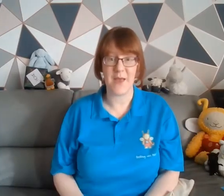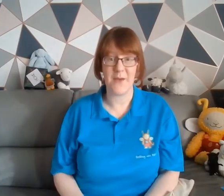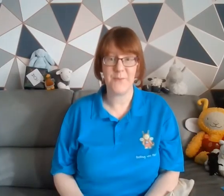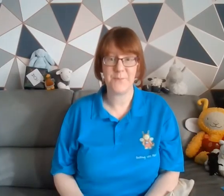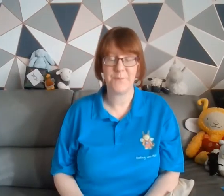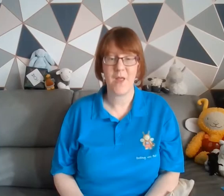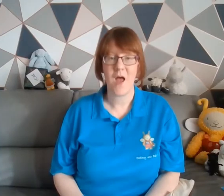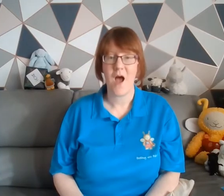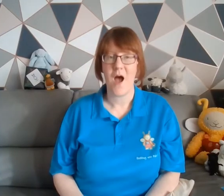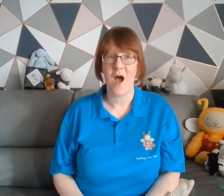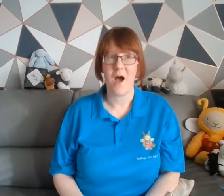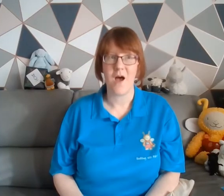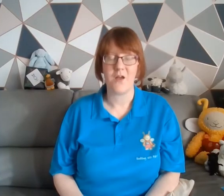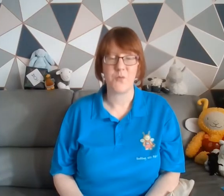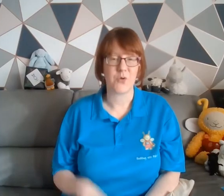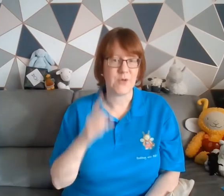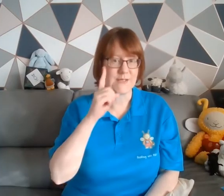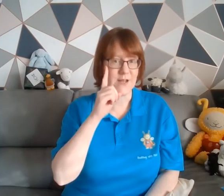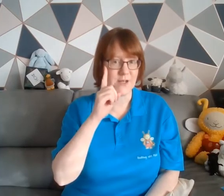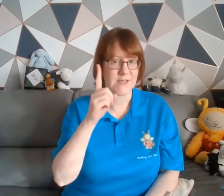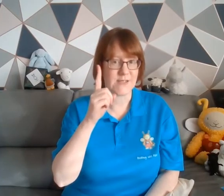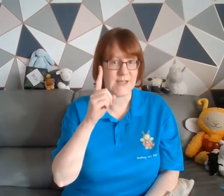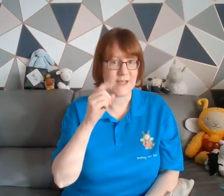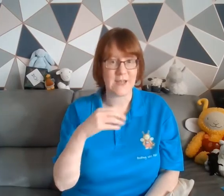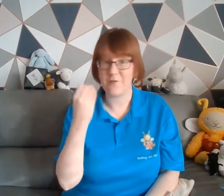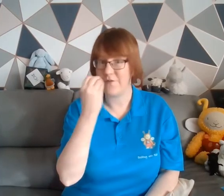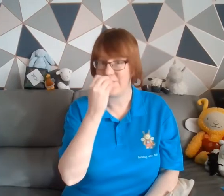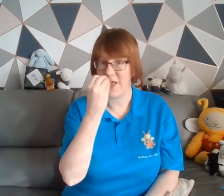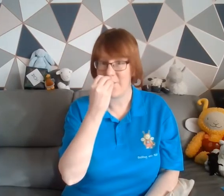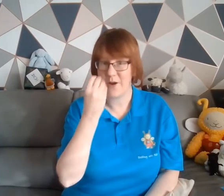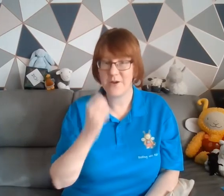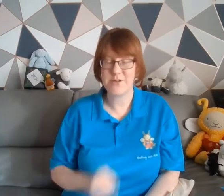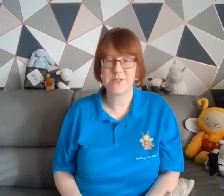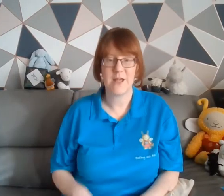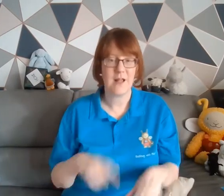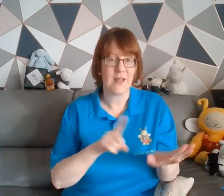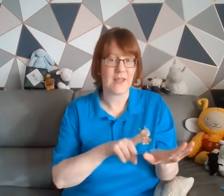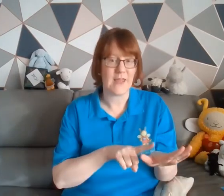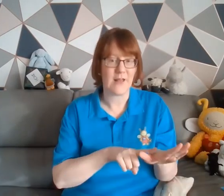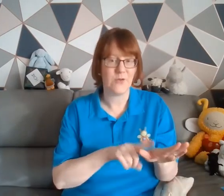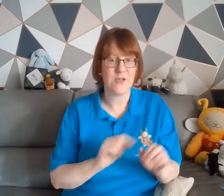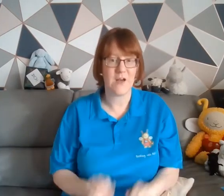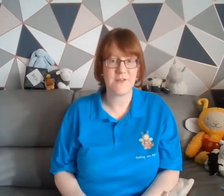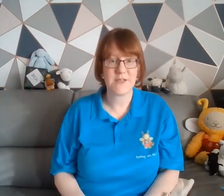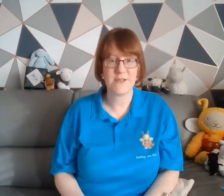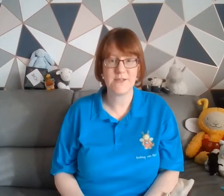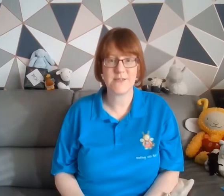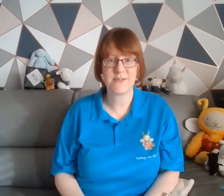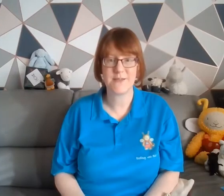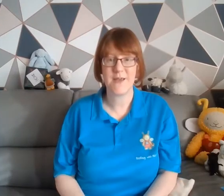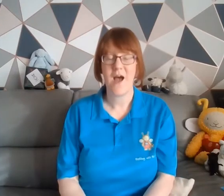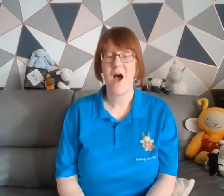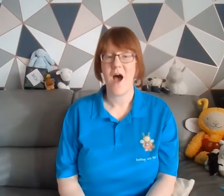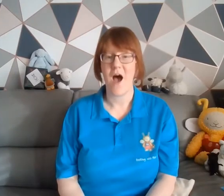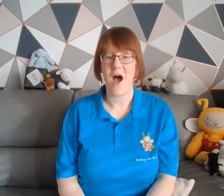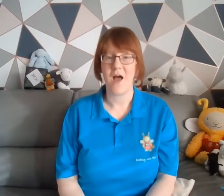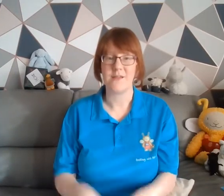now and we're going to start seeing flowers like yellow daffodils and